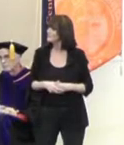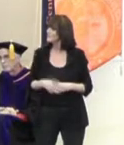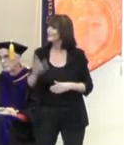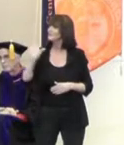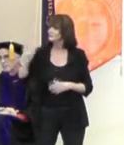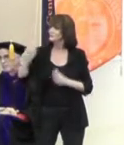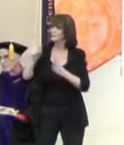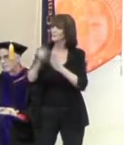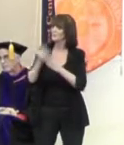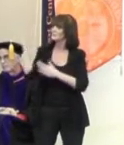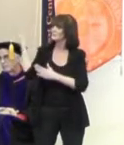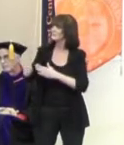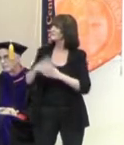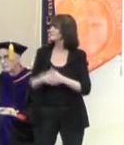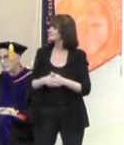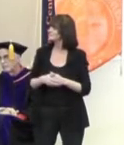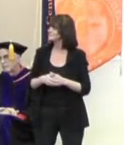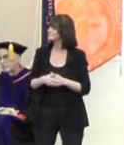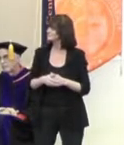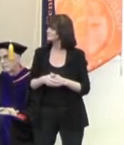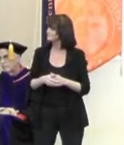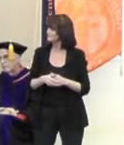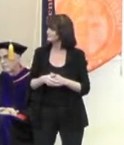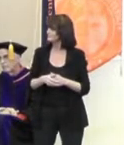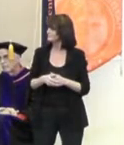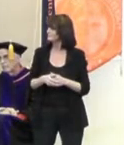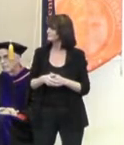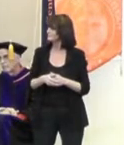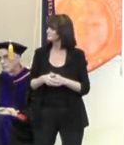is your commencement speech.